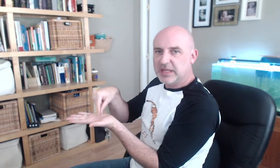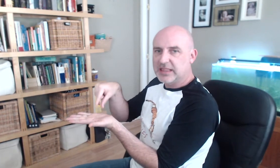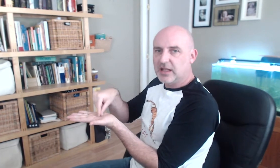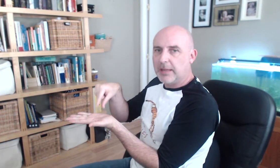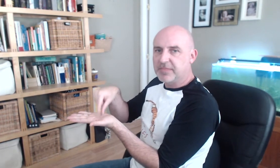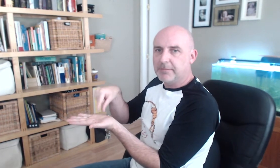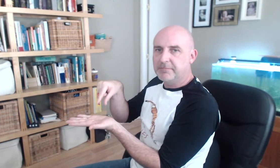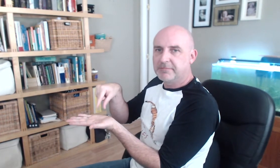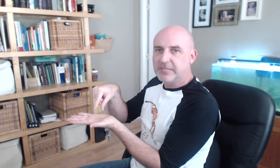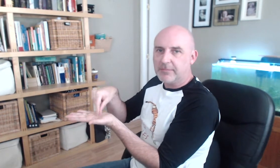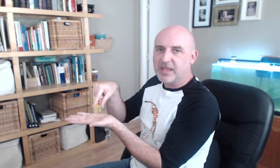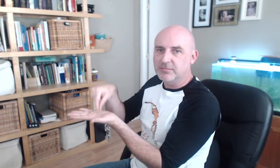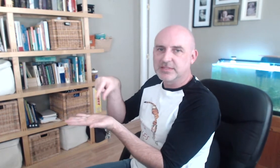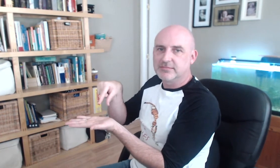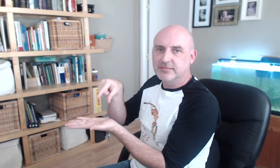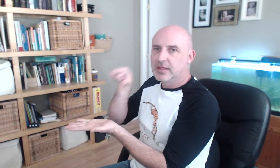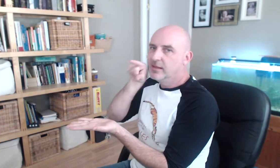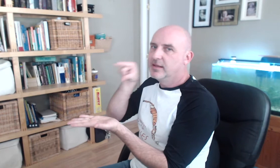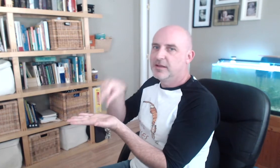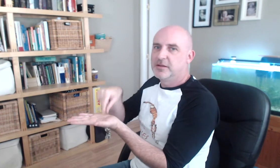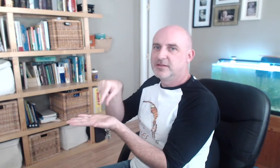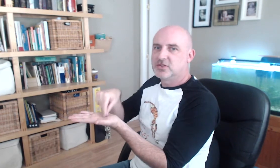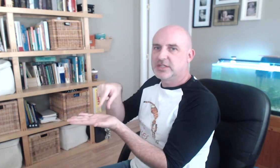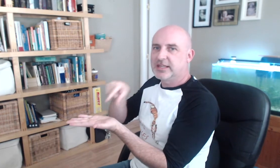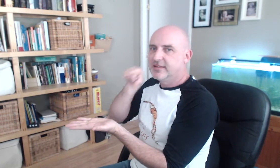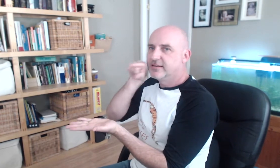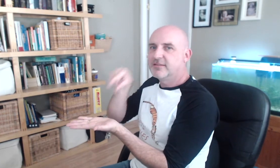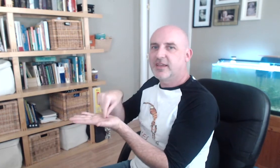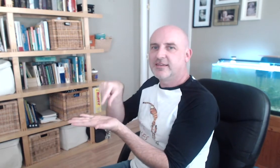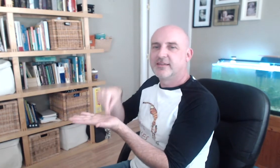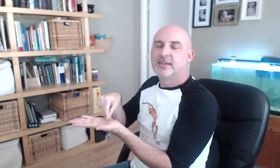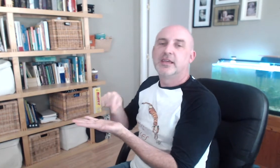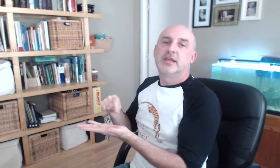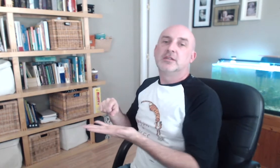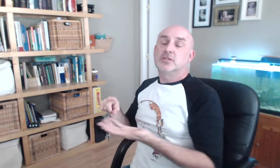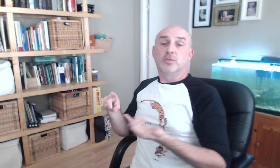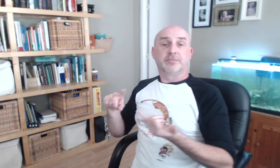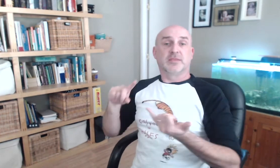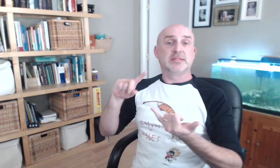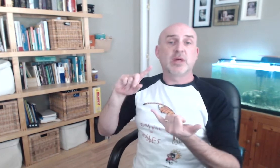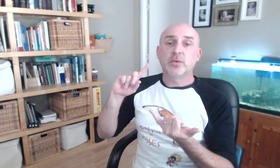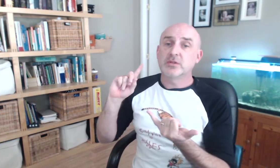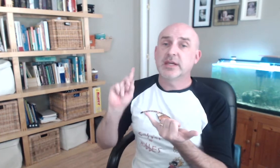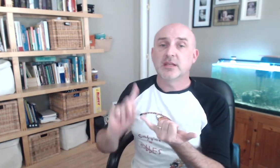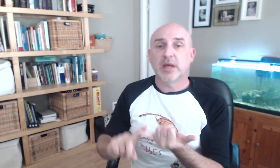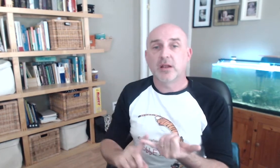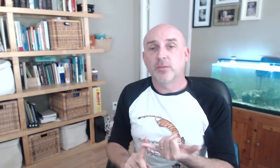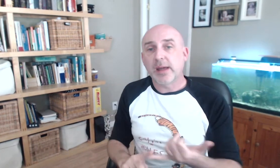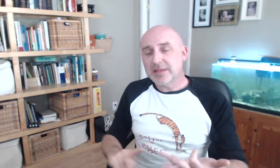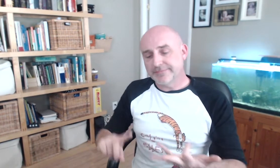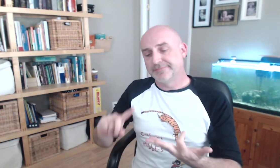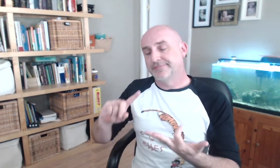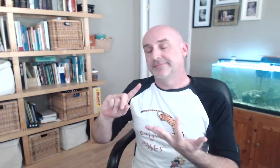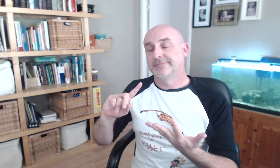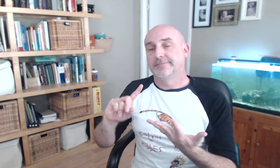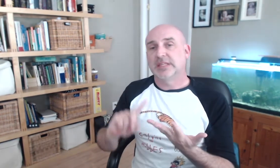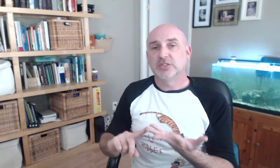little yums. Chicken, okay? So doesn't matter whether you're talking about a rabbit, a